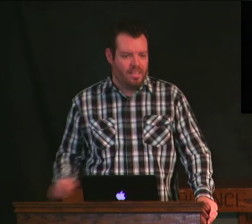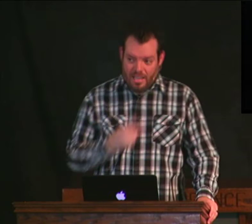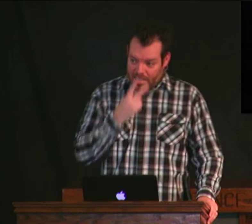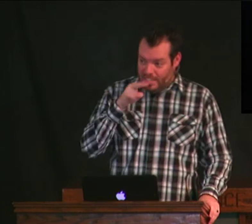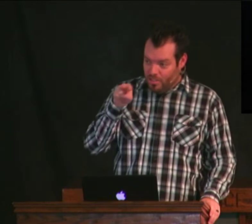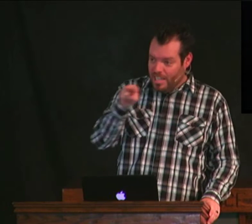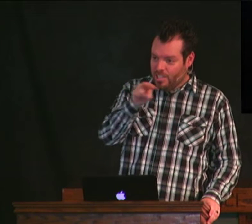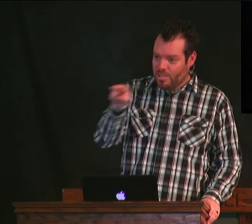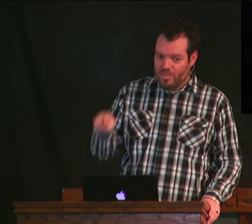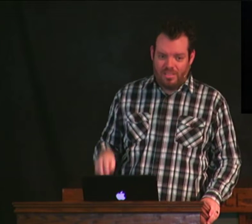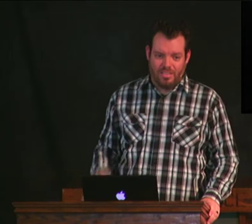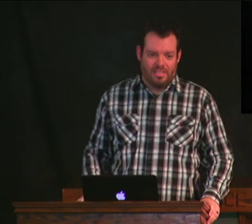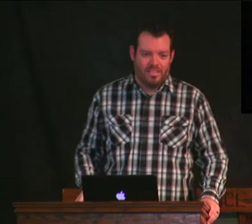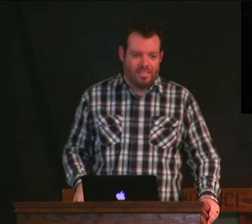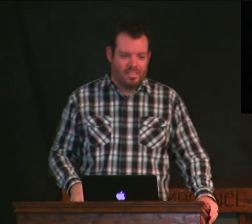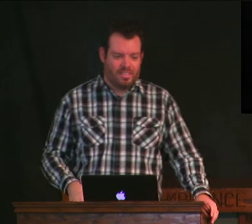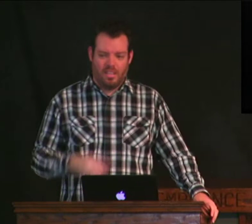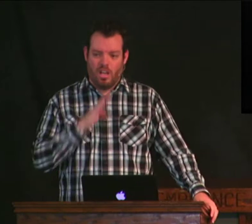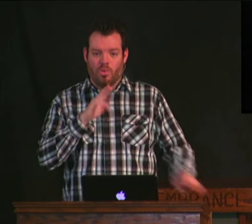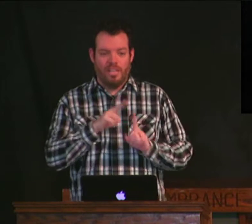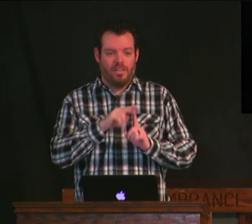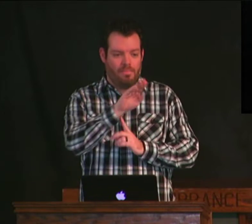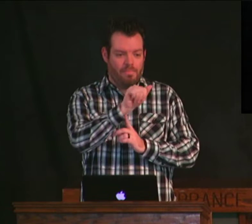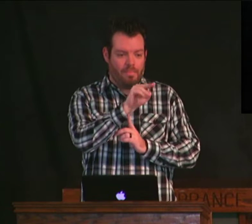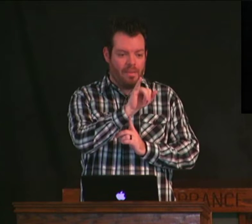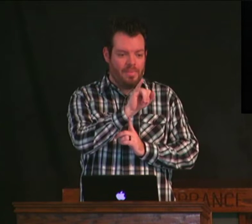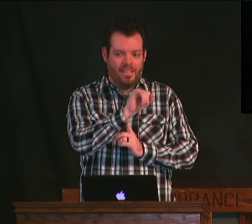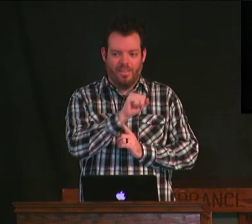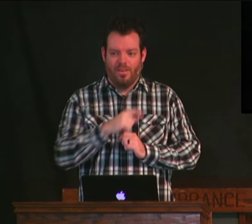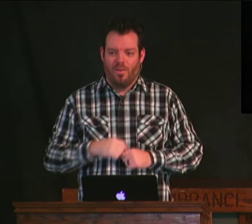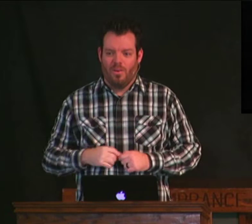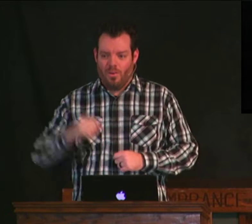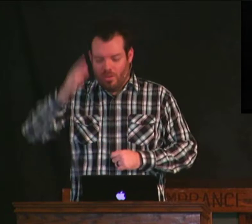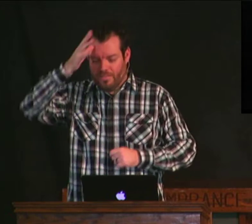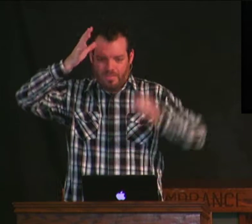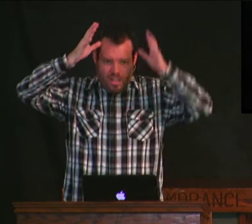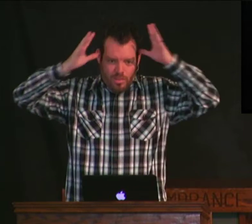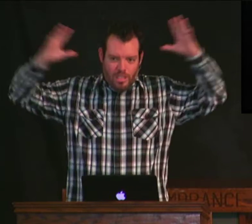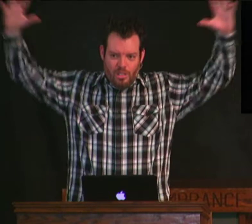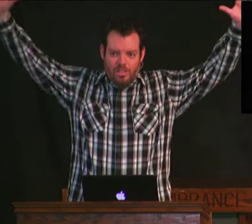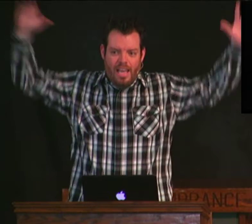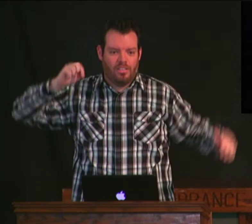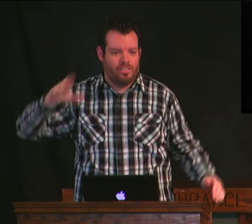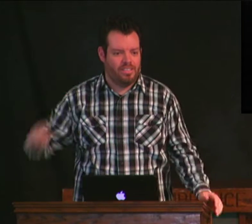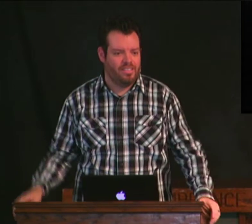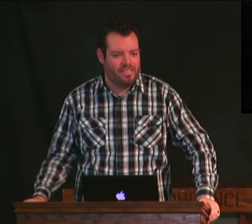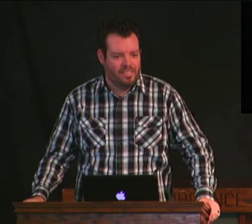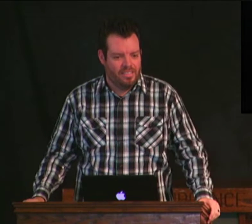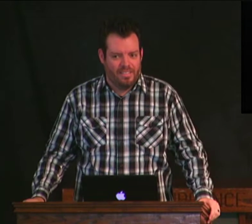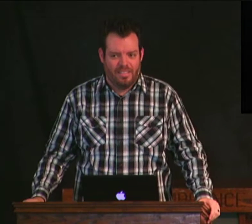He's going to look at you. Are you either Bambi or the father with the huge antlers?